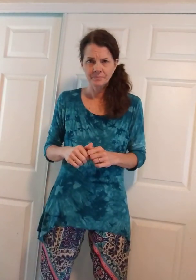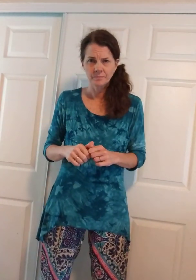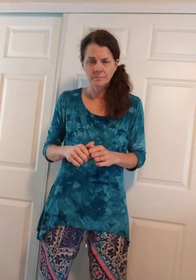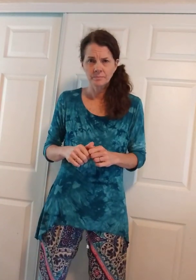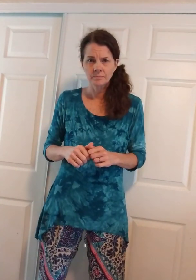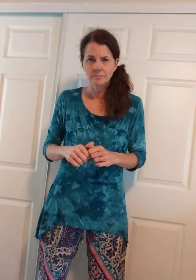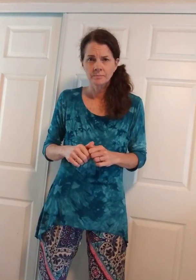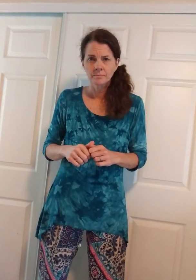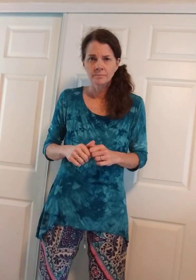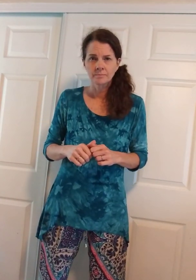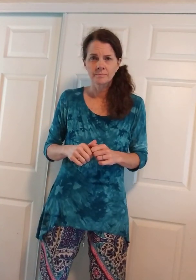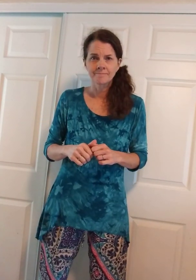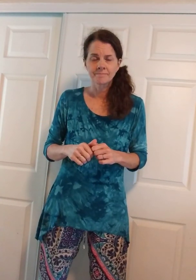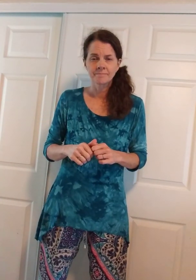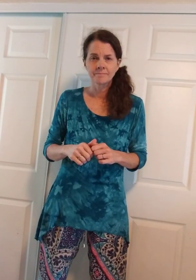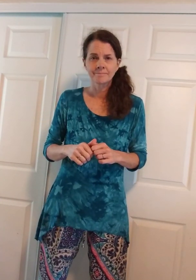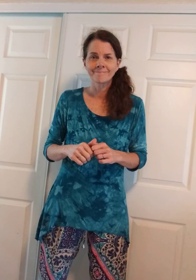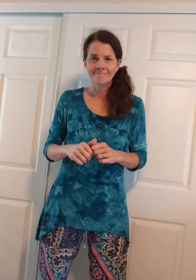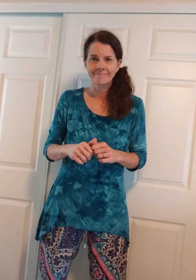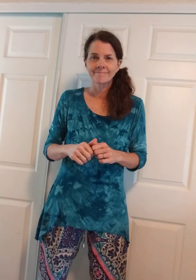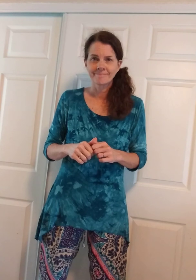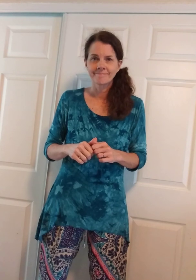open wide,